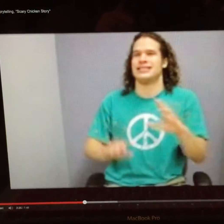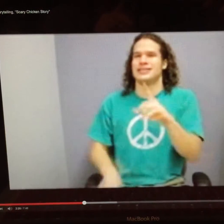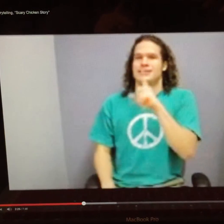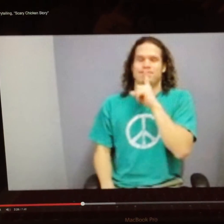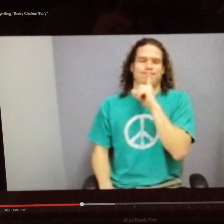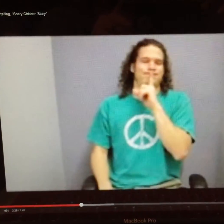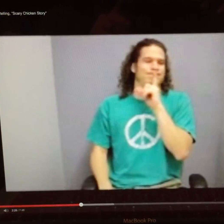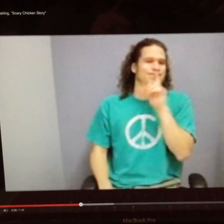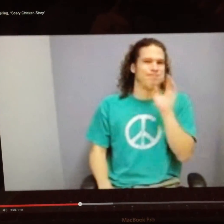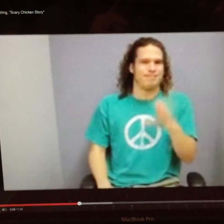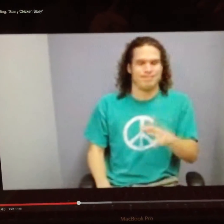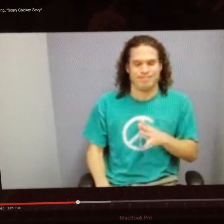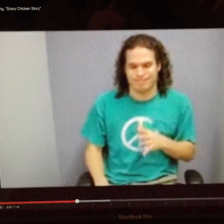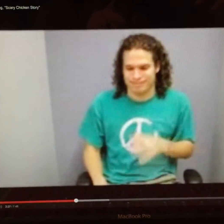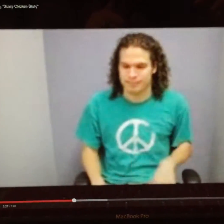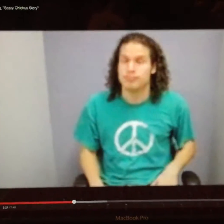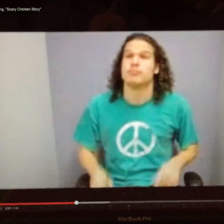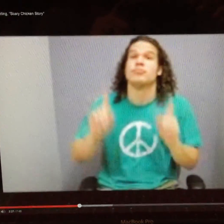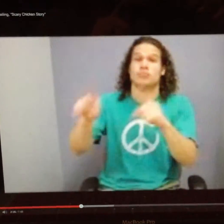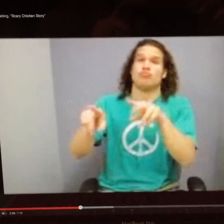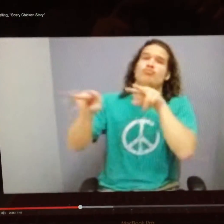up. So she kept her mouth shut.